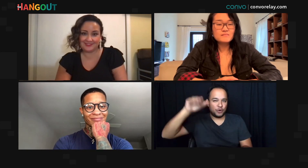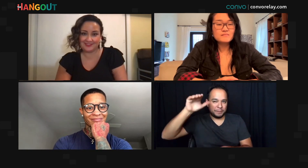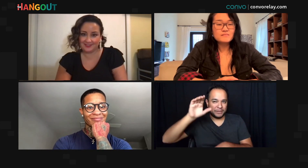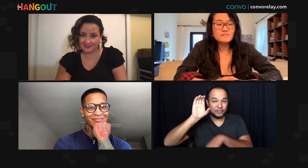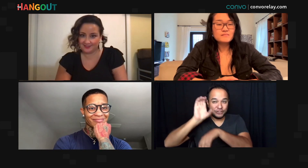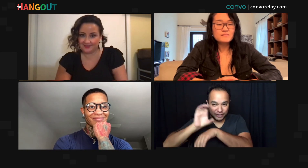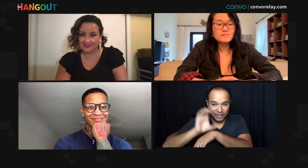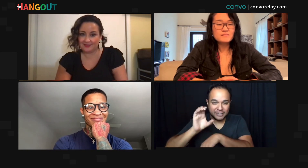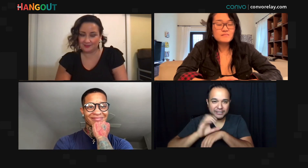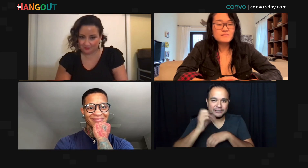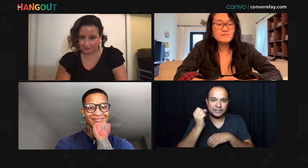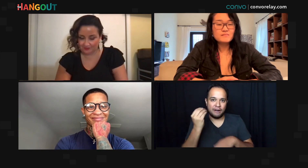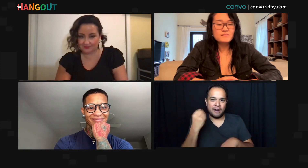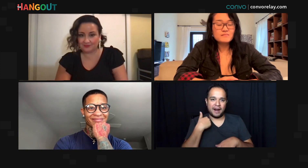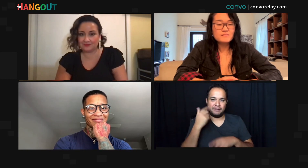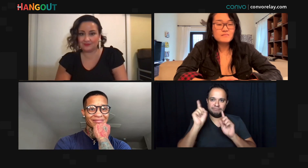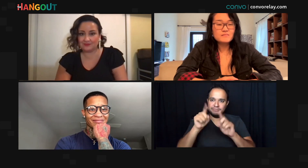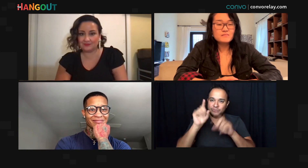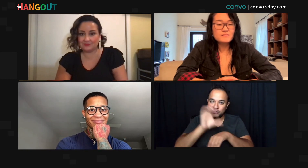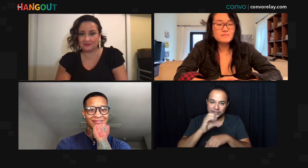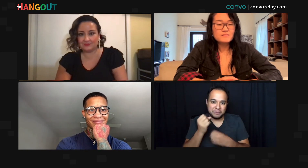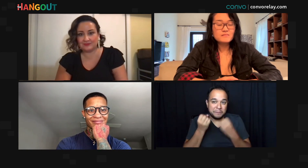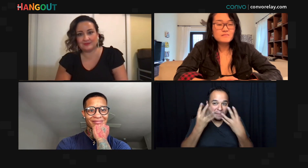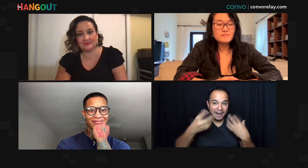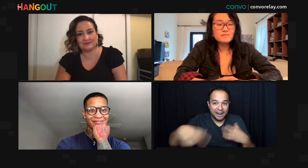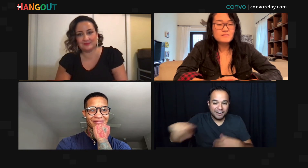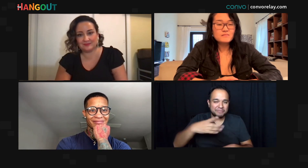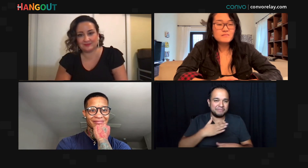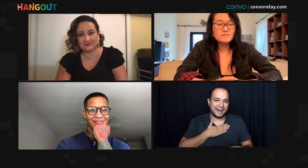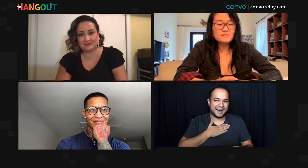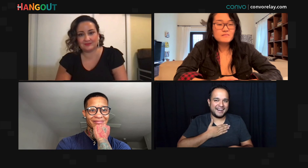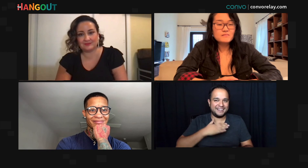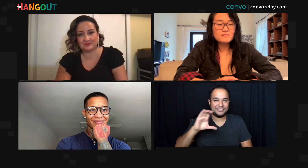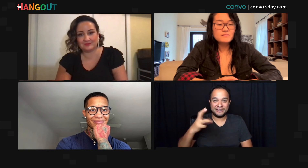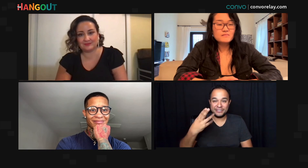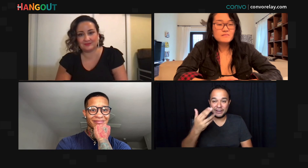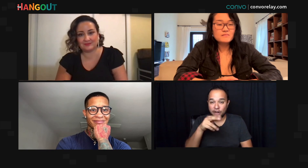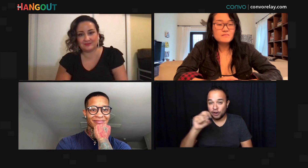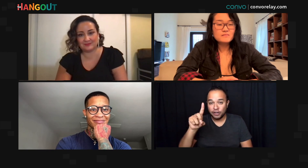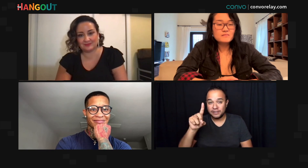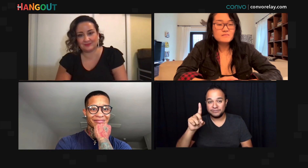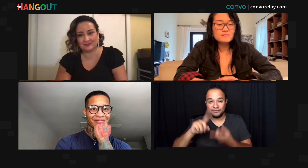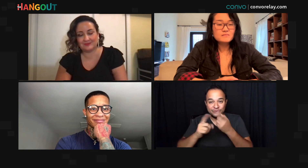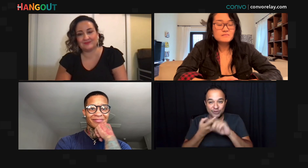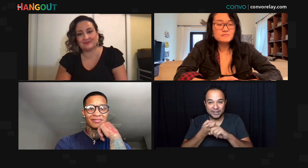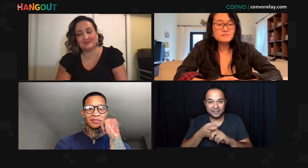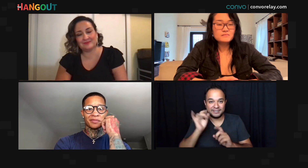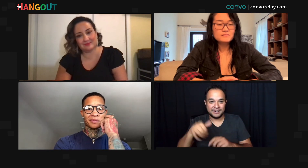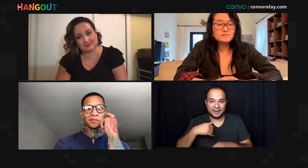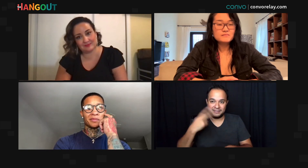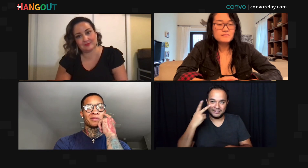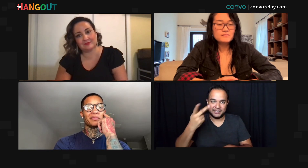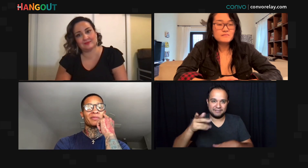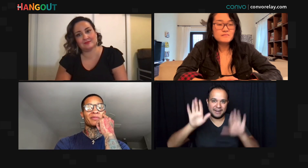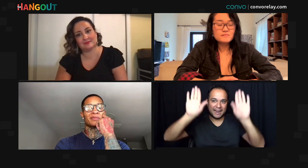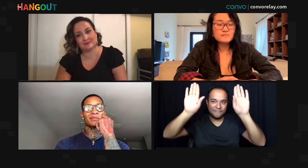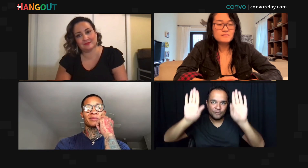then also, I want to say that I grew up going to church. And a lot of those